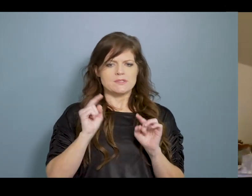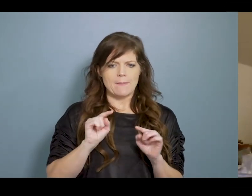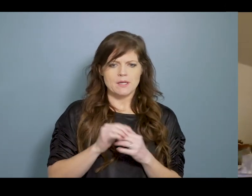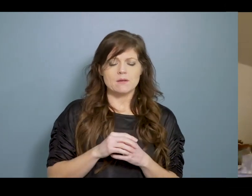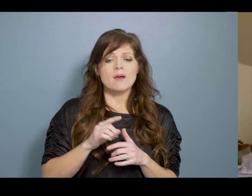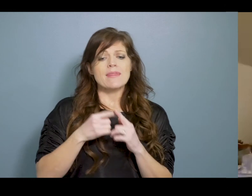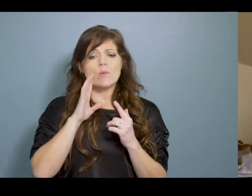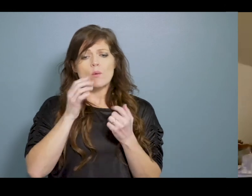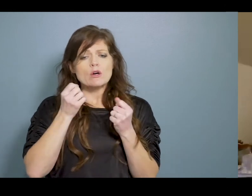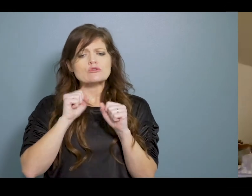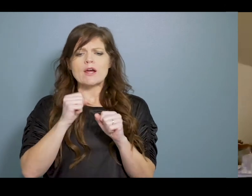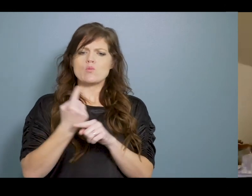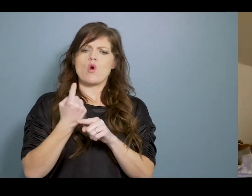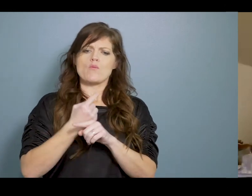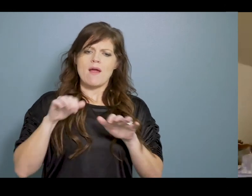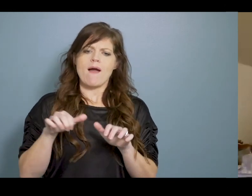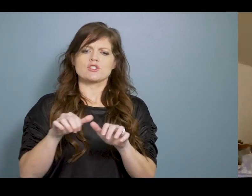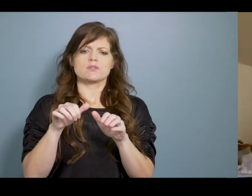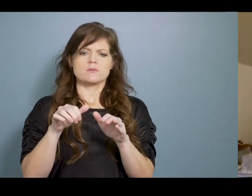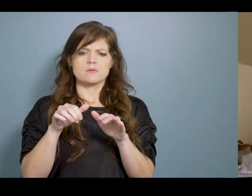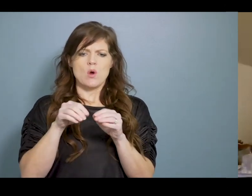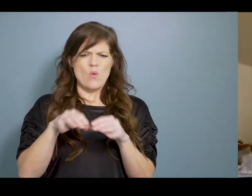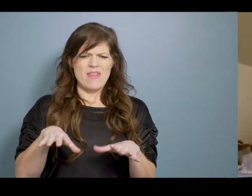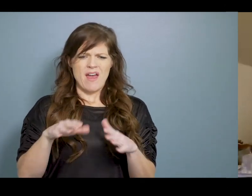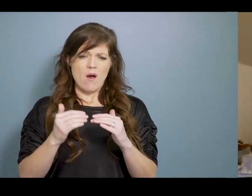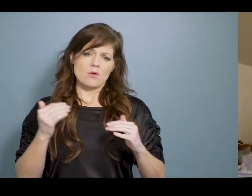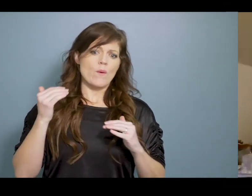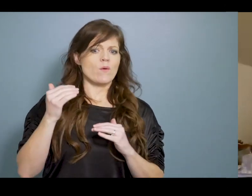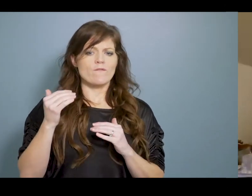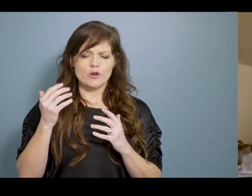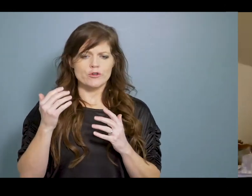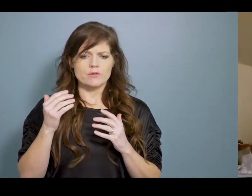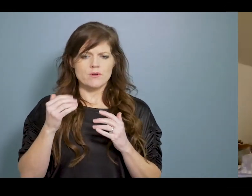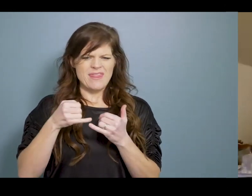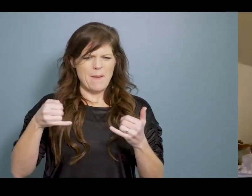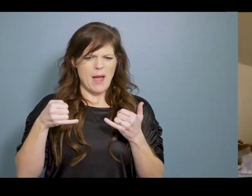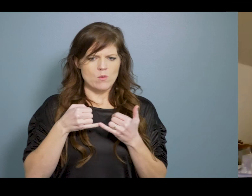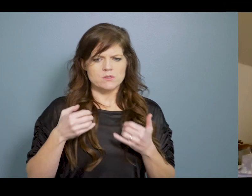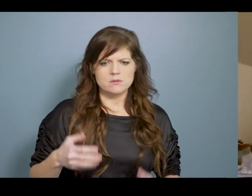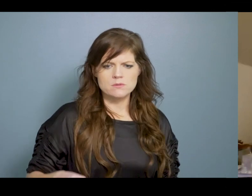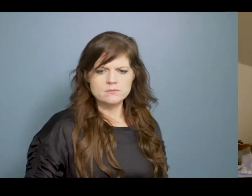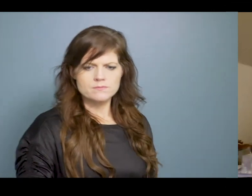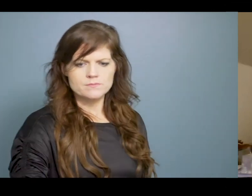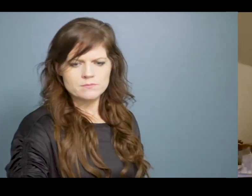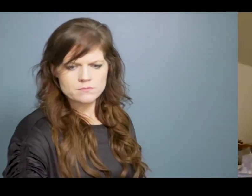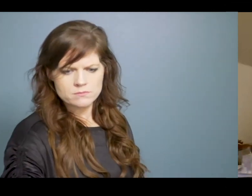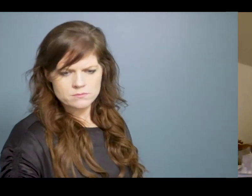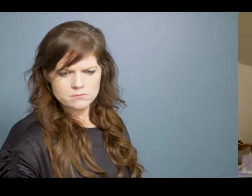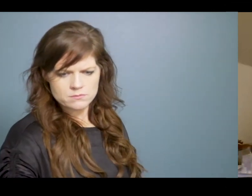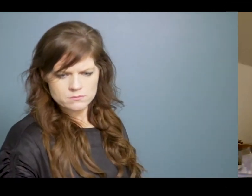appropriate action without overstepping our bounds. And that's really where things get a little